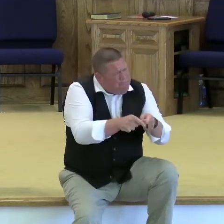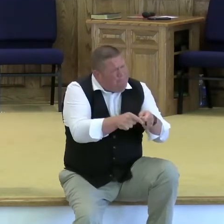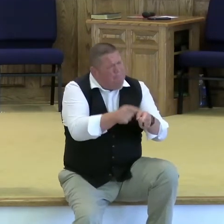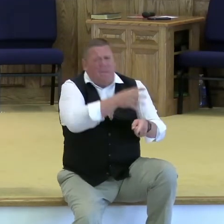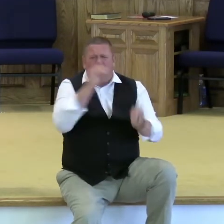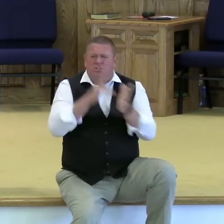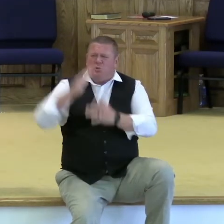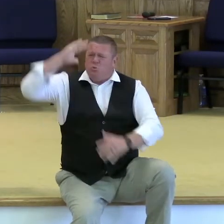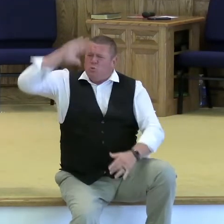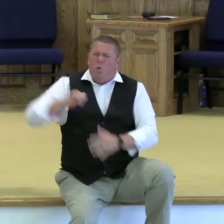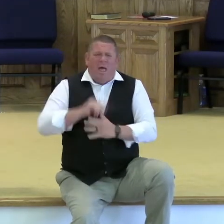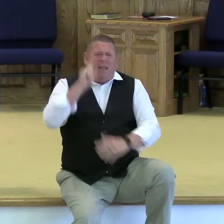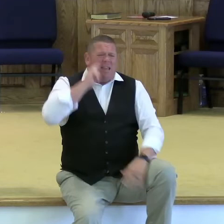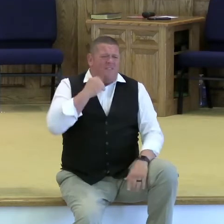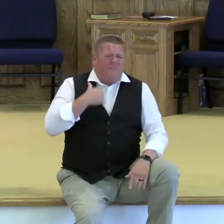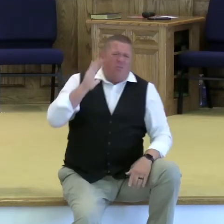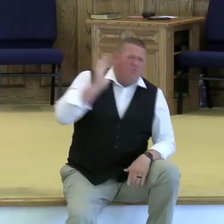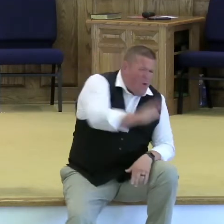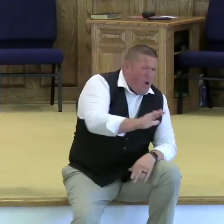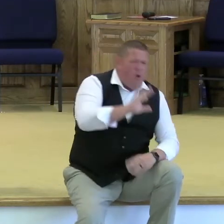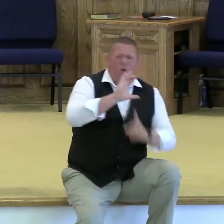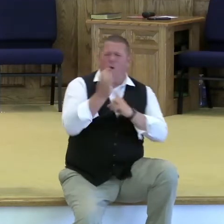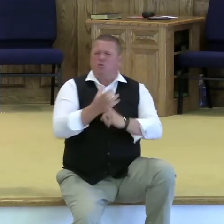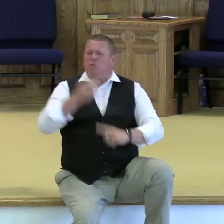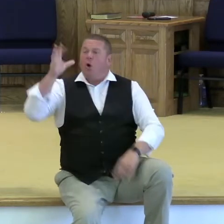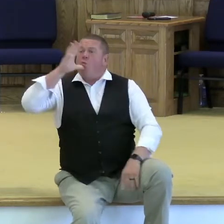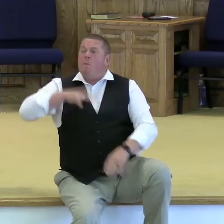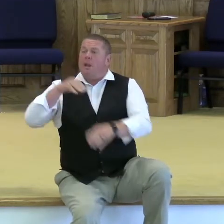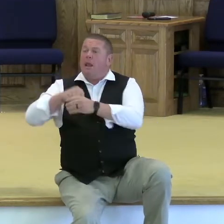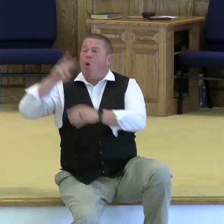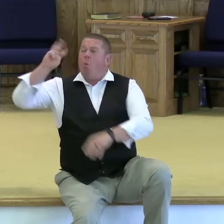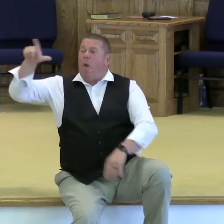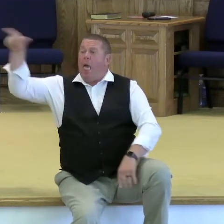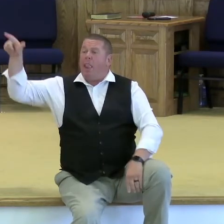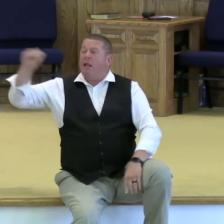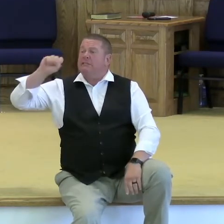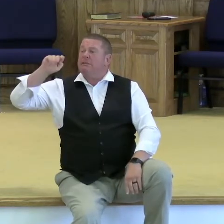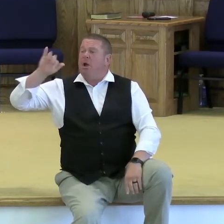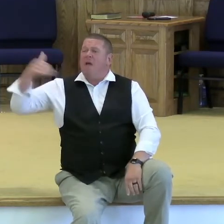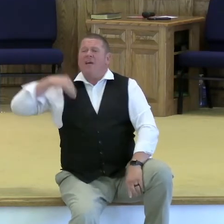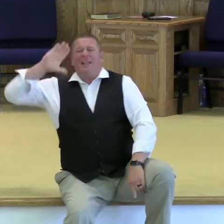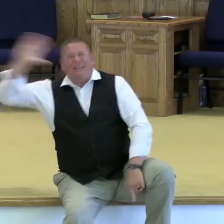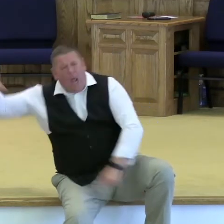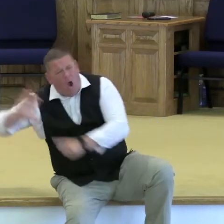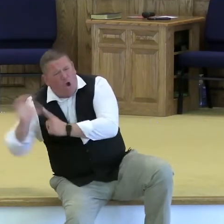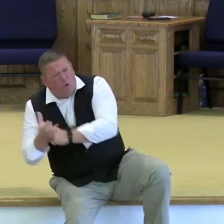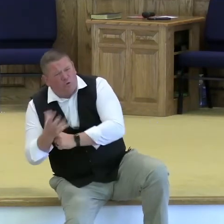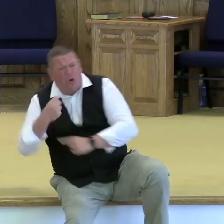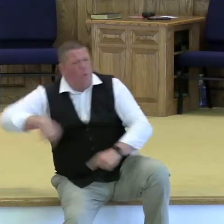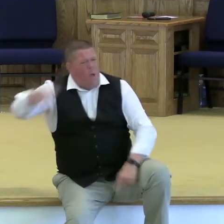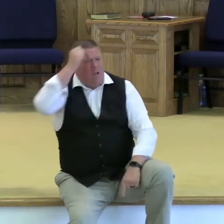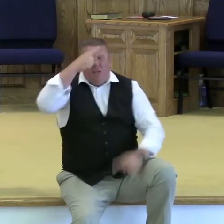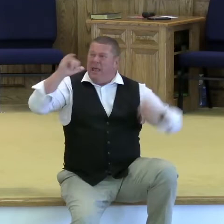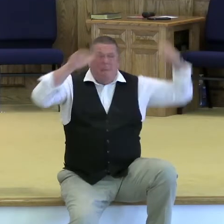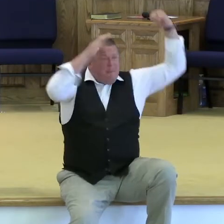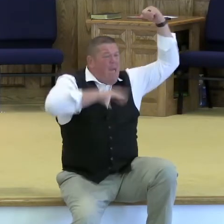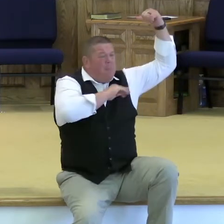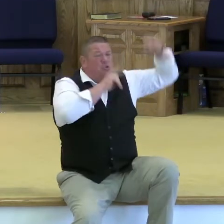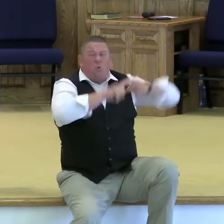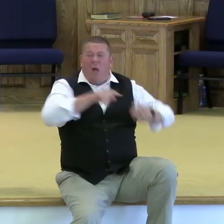spent time with him. And Jesus knew that this deaf man had his own culture. And the woman at the well in Samaria, she had her own culture. And we need to understand